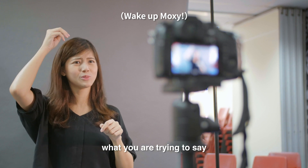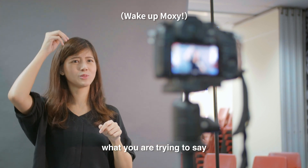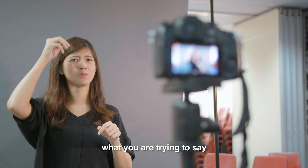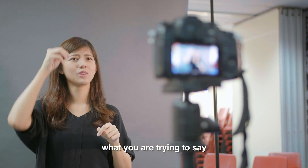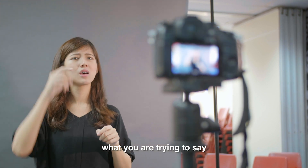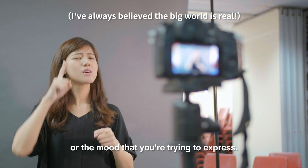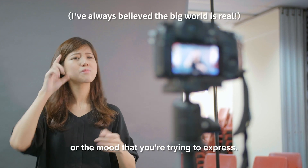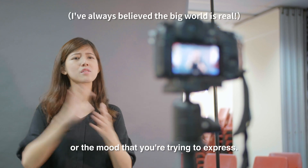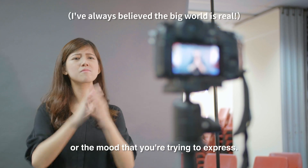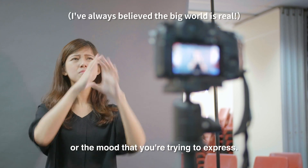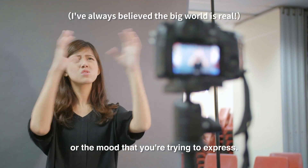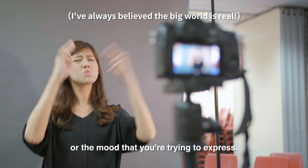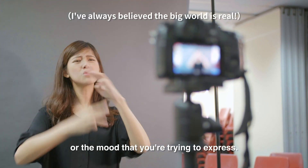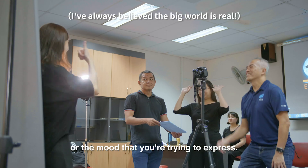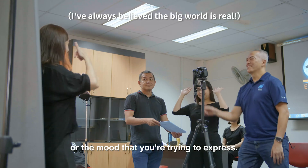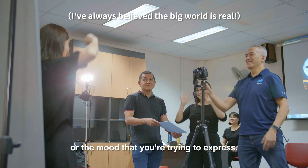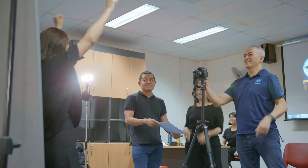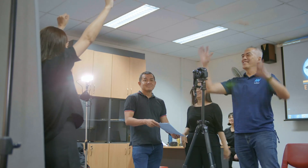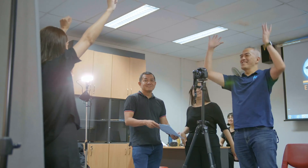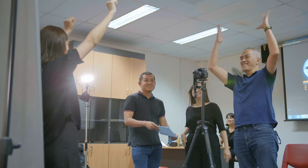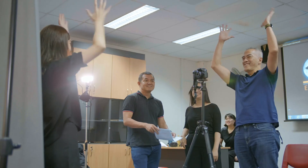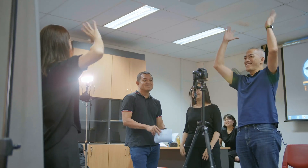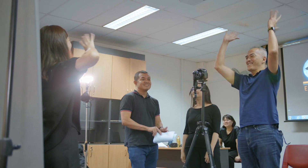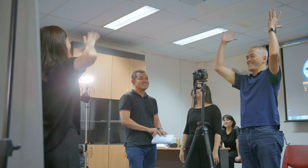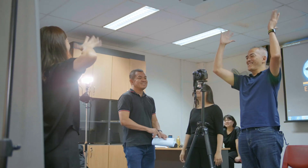trying to say or the mood that you are trying to express.